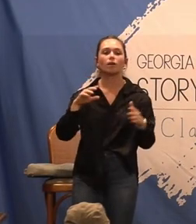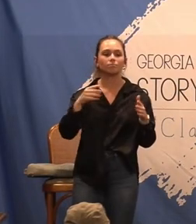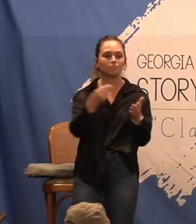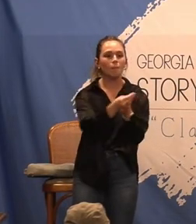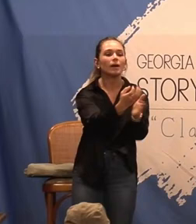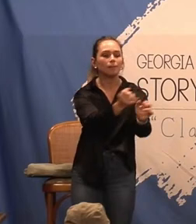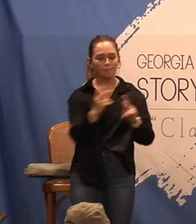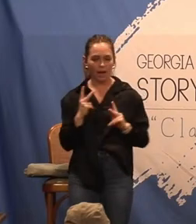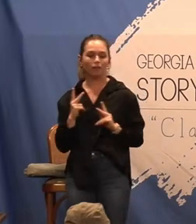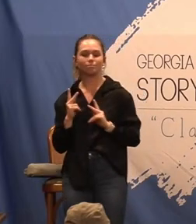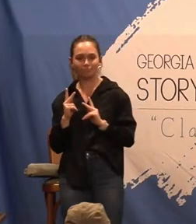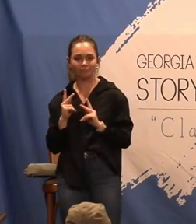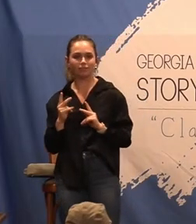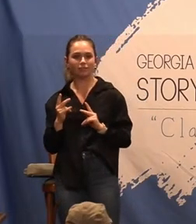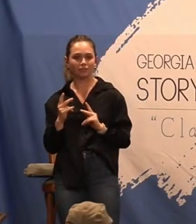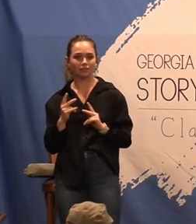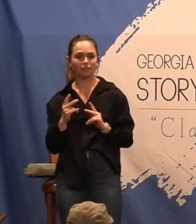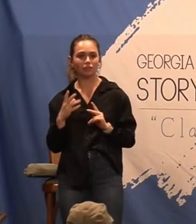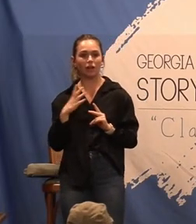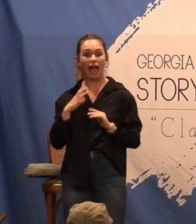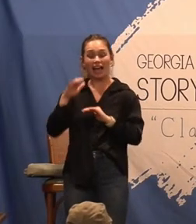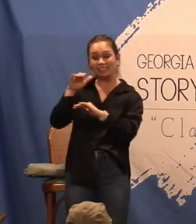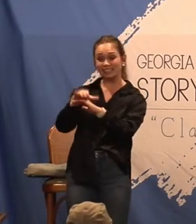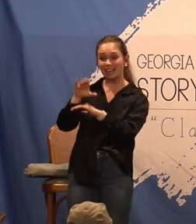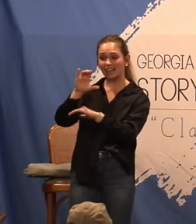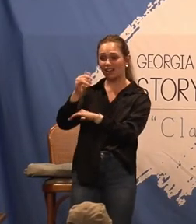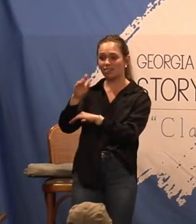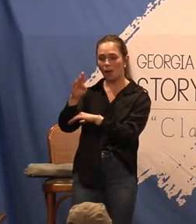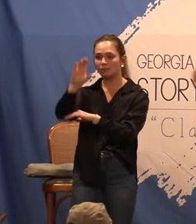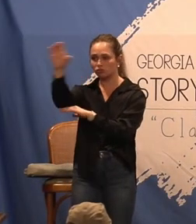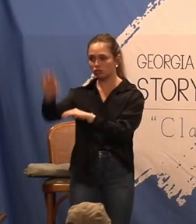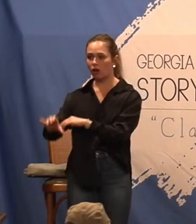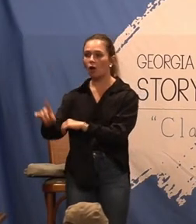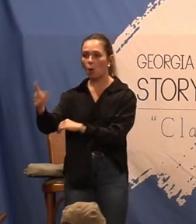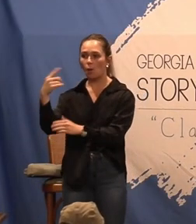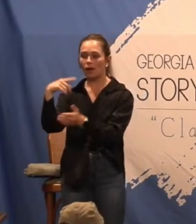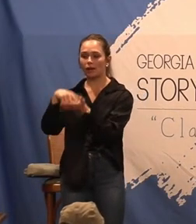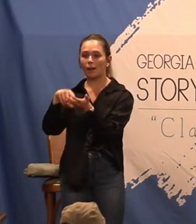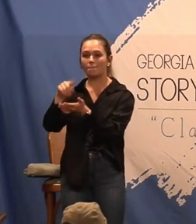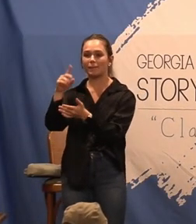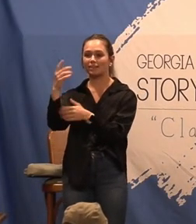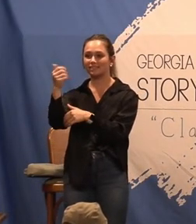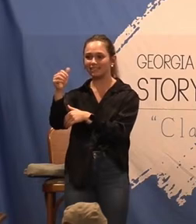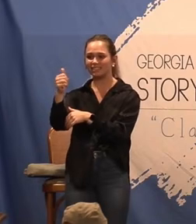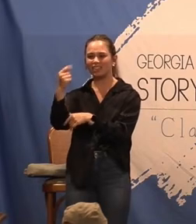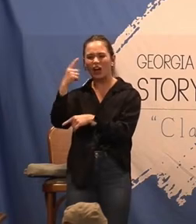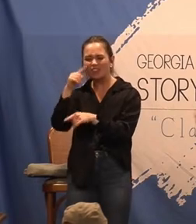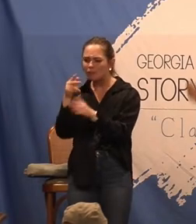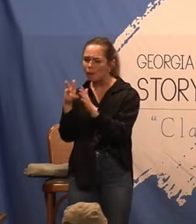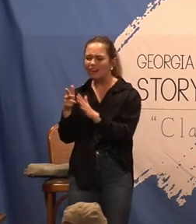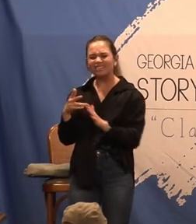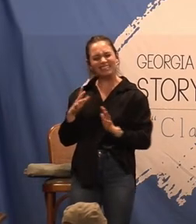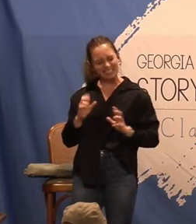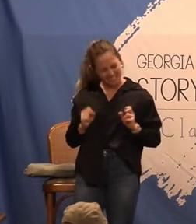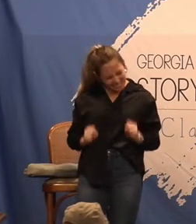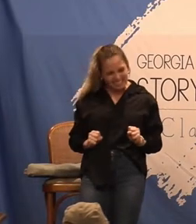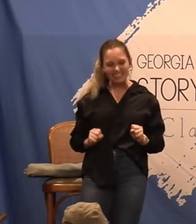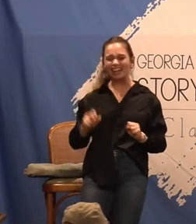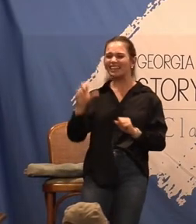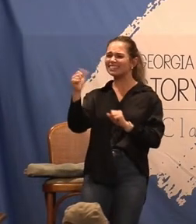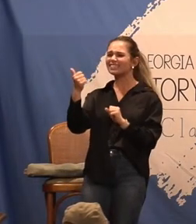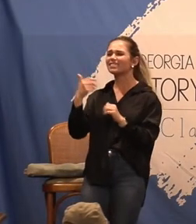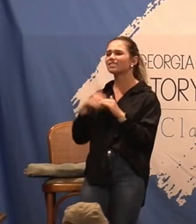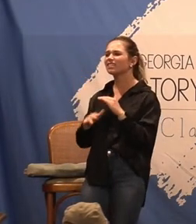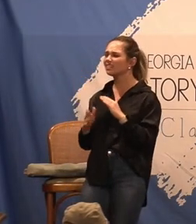back. So I went to a nightclub downtown Chicago, and I paid $10 for parking. Ouch. And $10 to